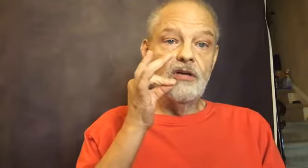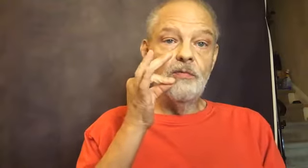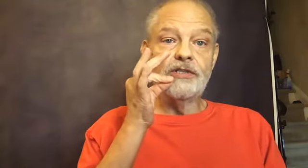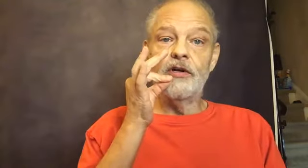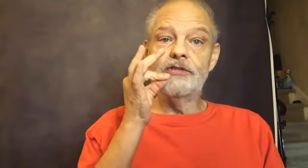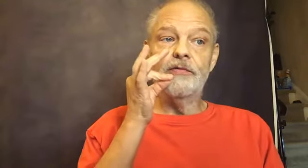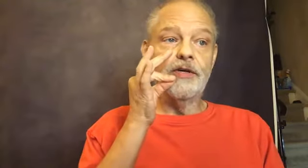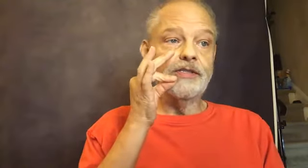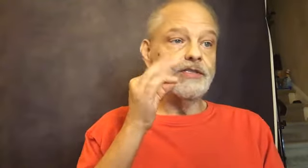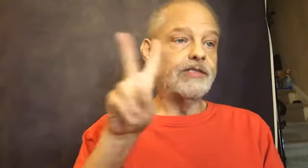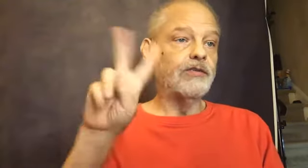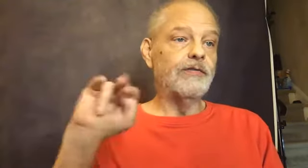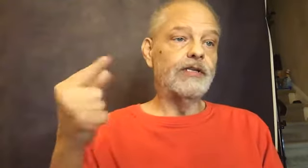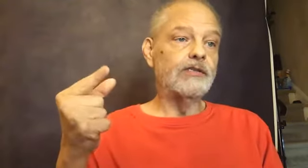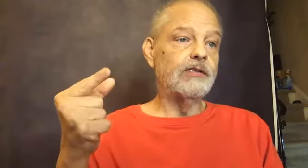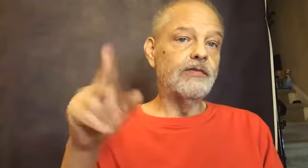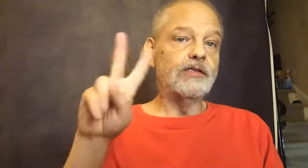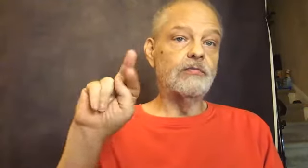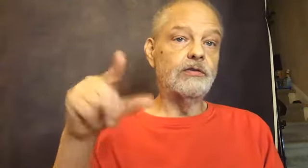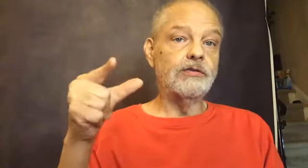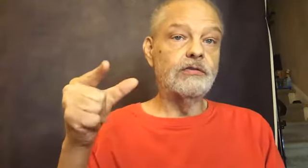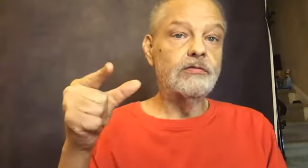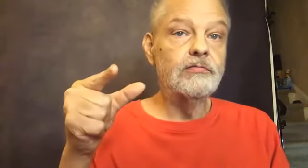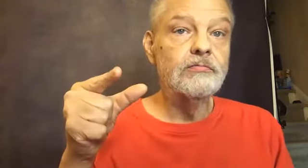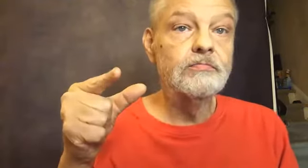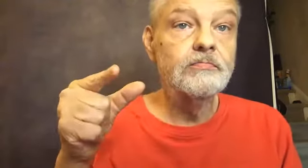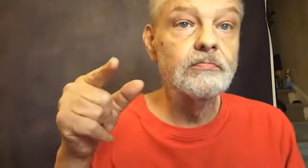But it's also very easy just to do vegetables.